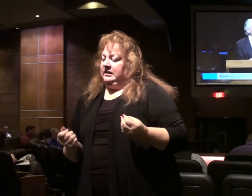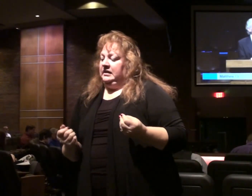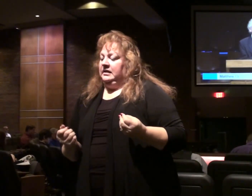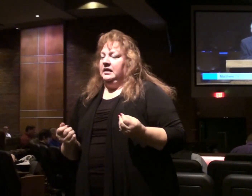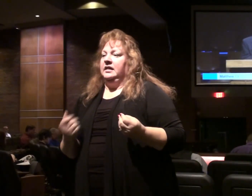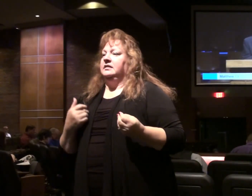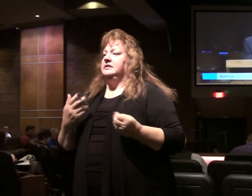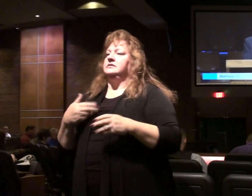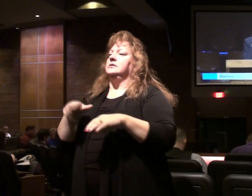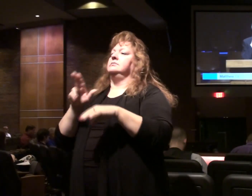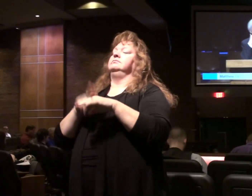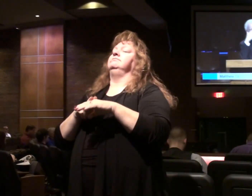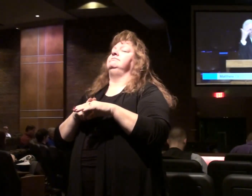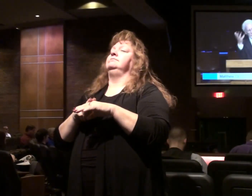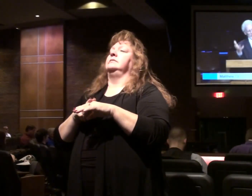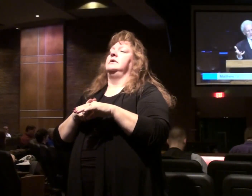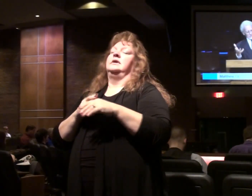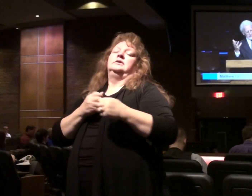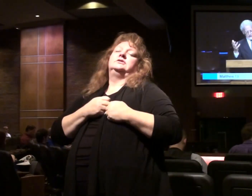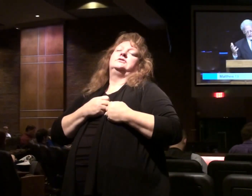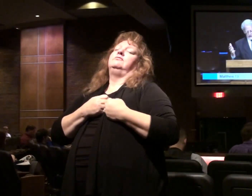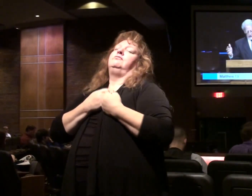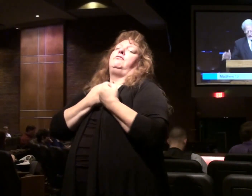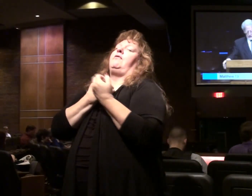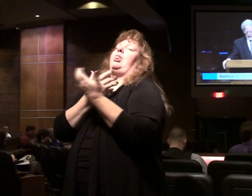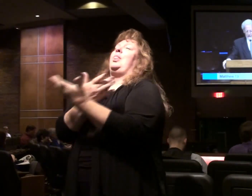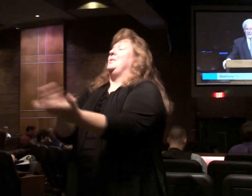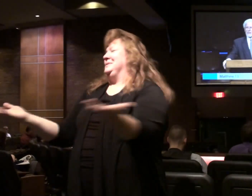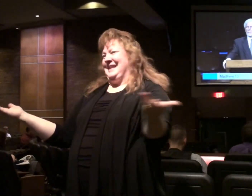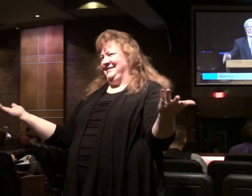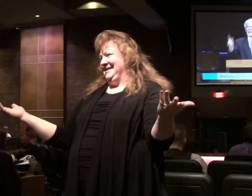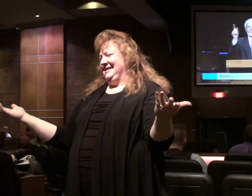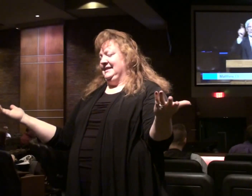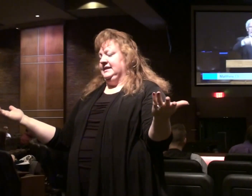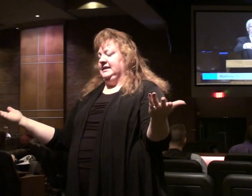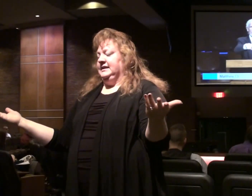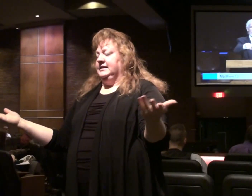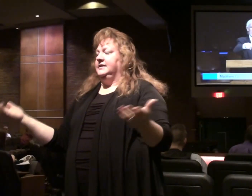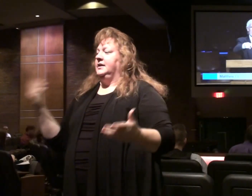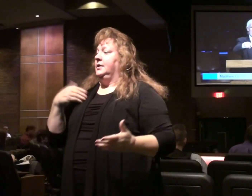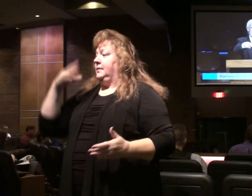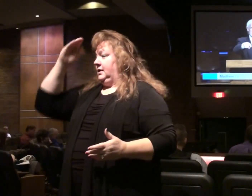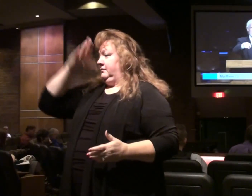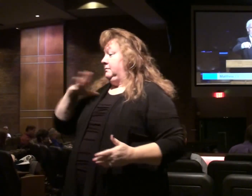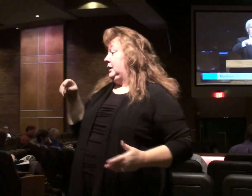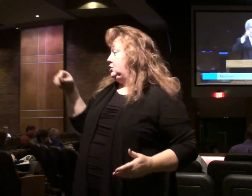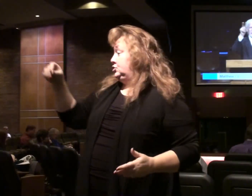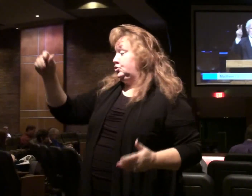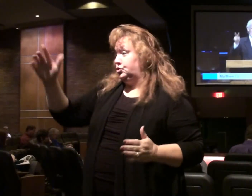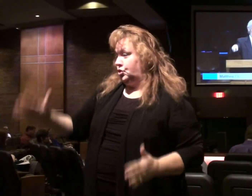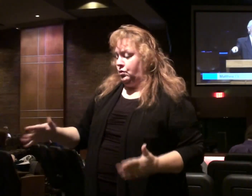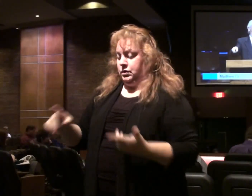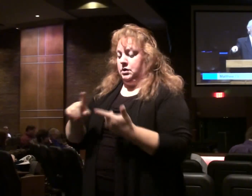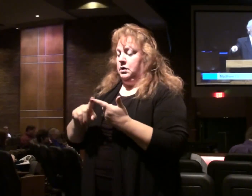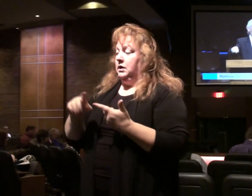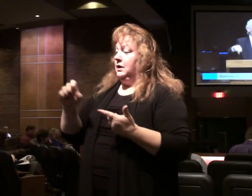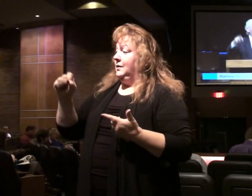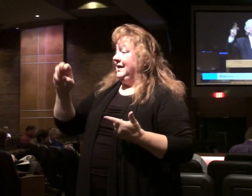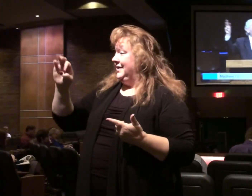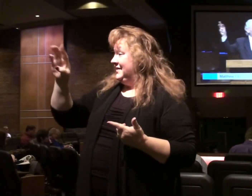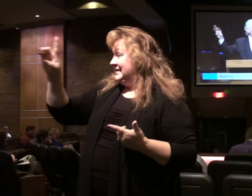comes naturally. It just comes flowing out. We have the sower, we have the